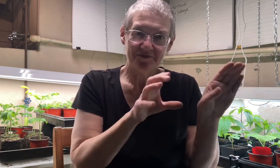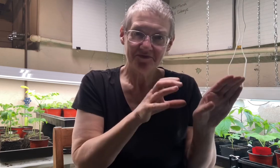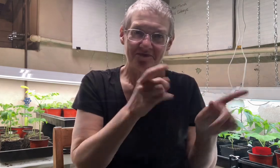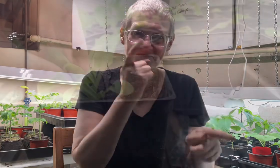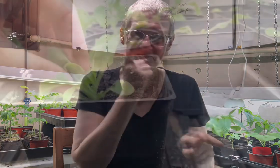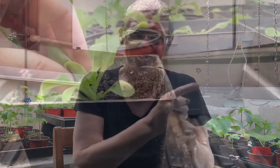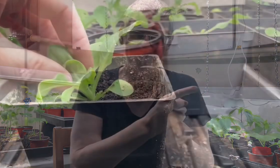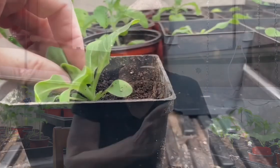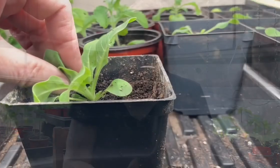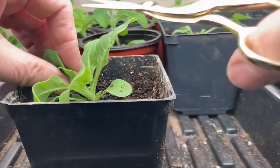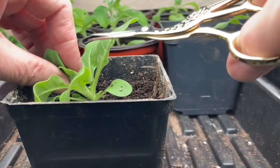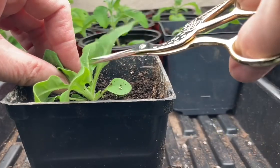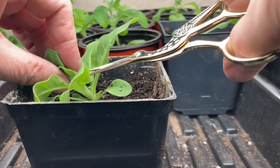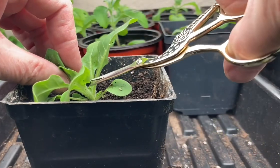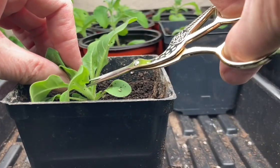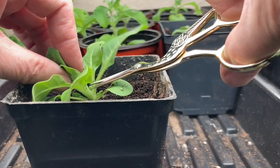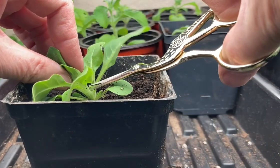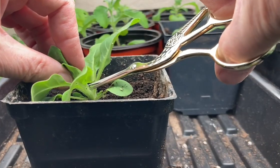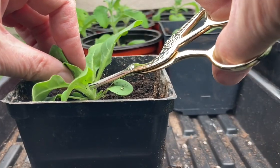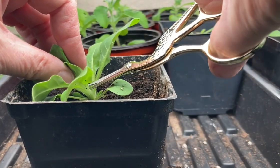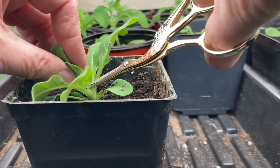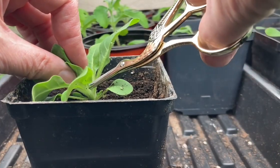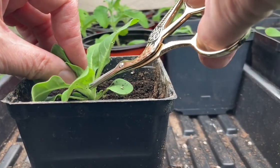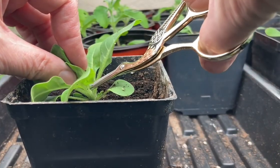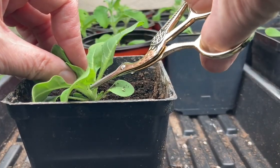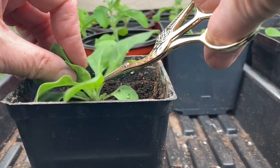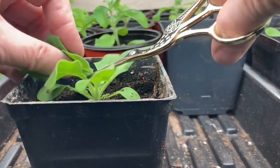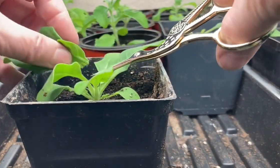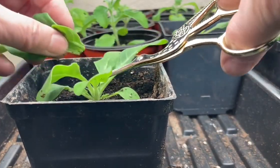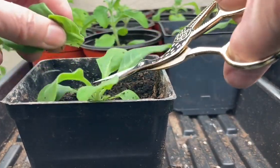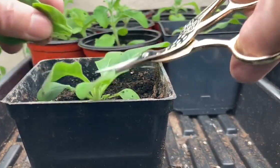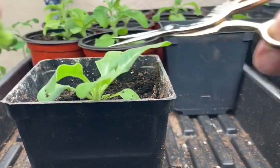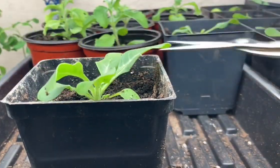out on one of the seedlings before I made this video for you.